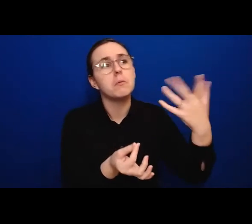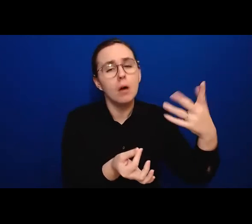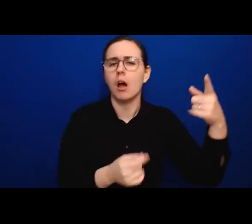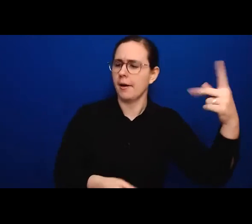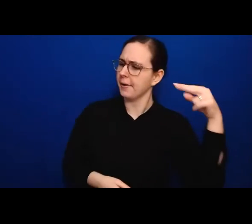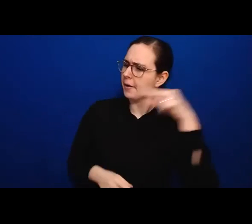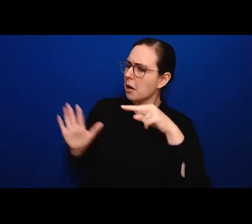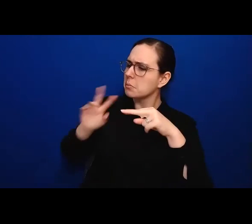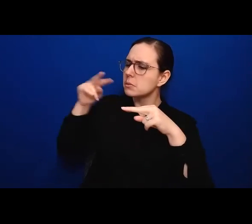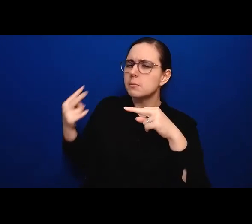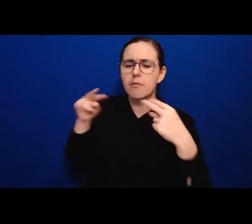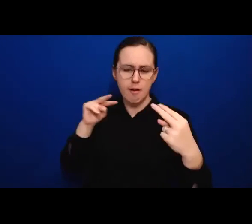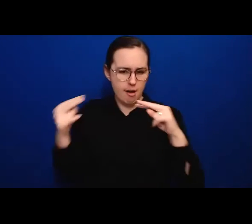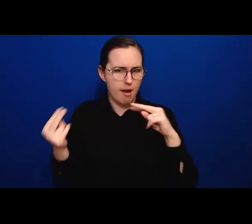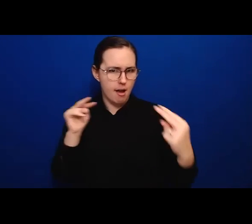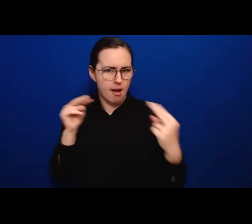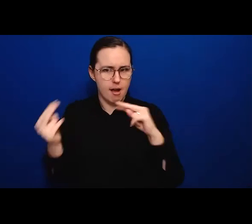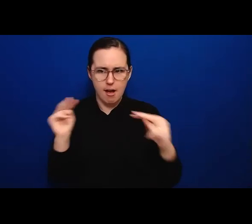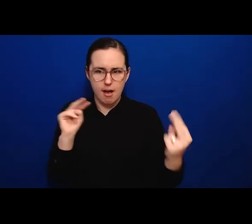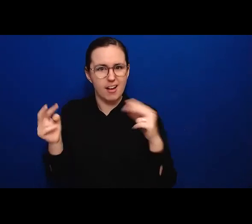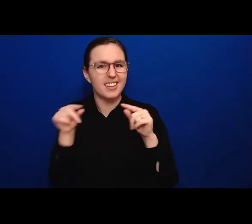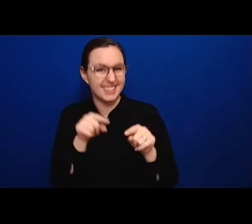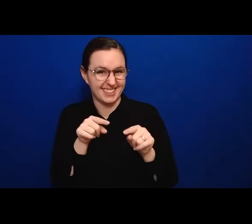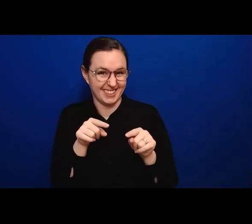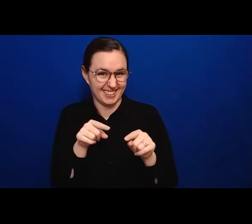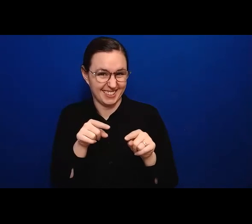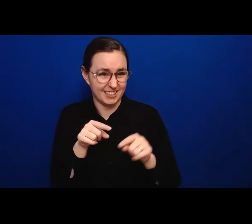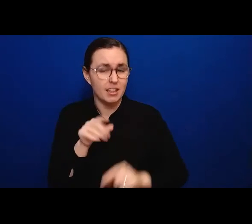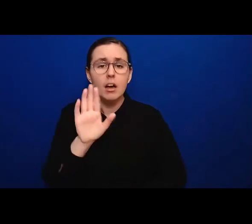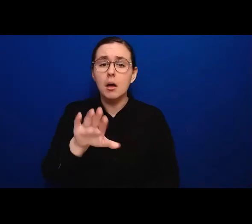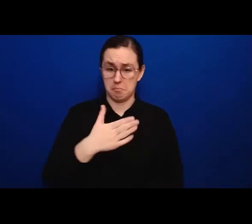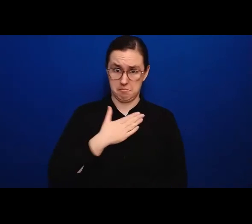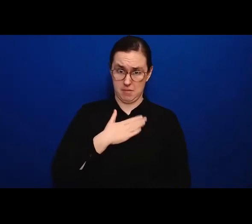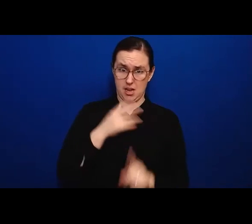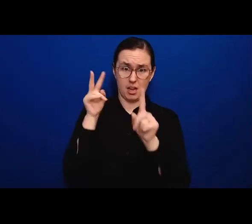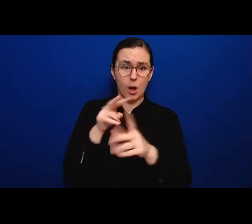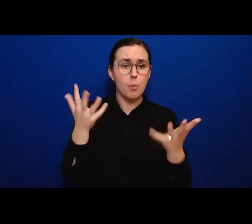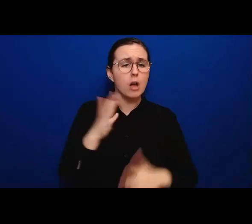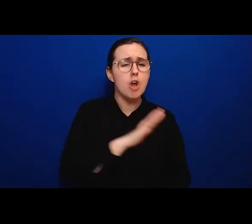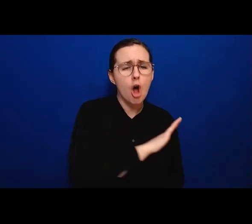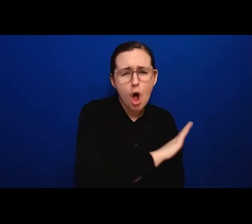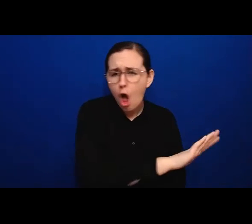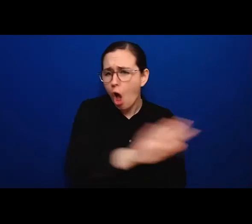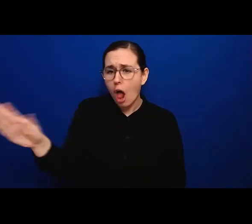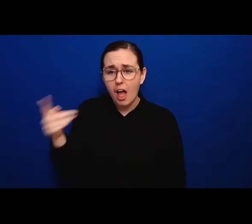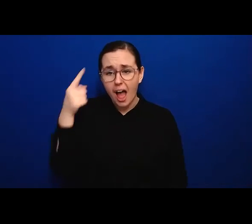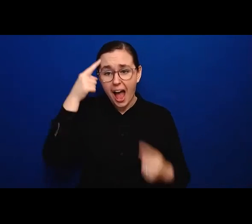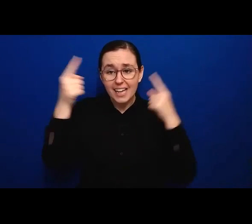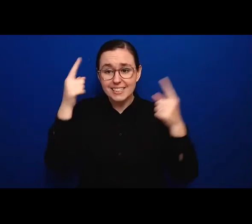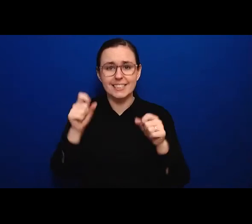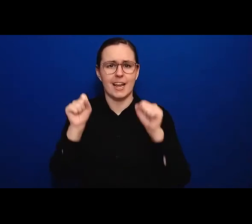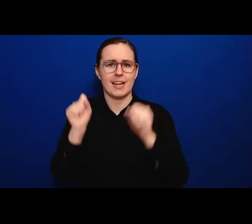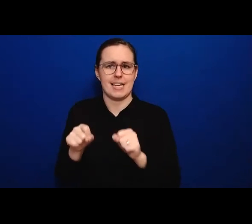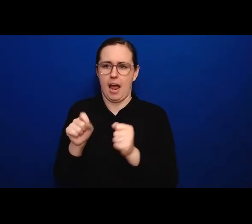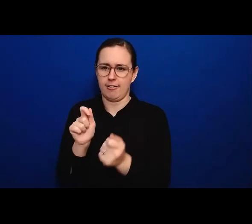In my country, for example, there's a saying that says that two heads think